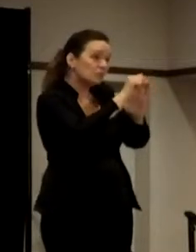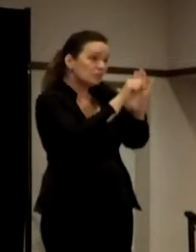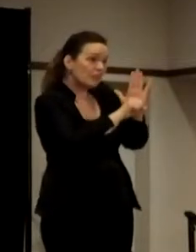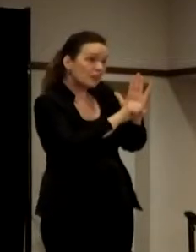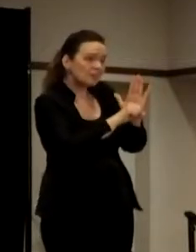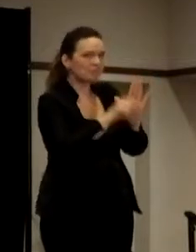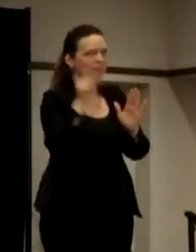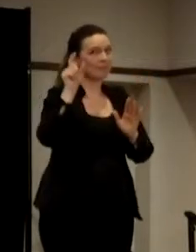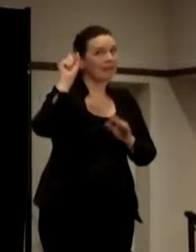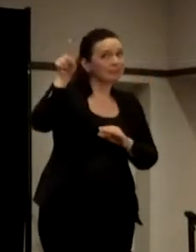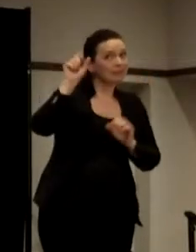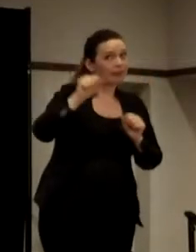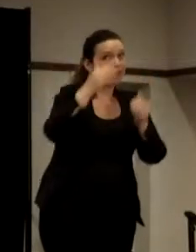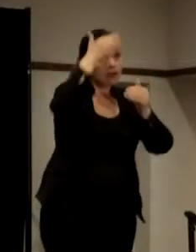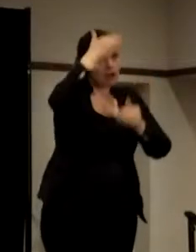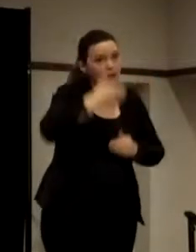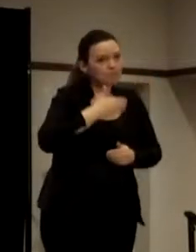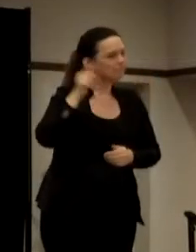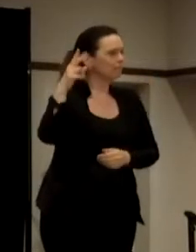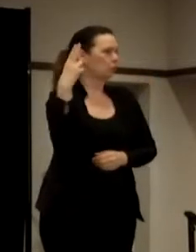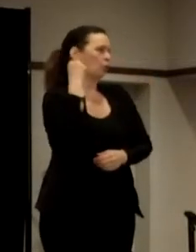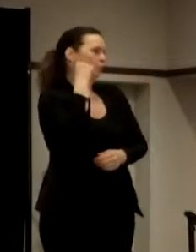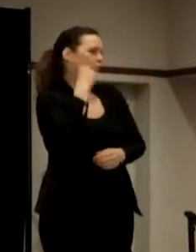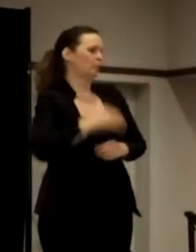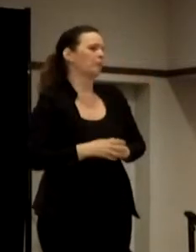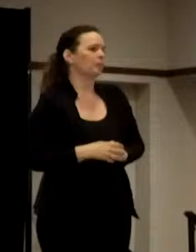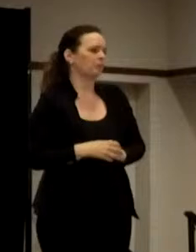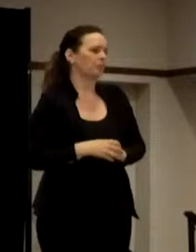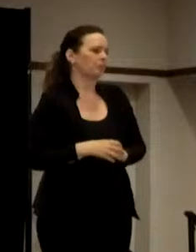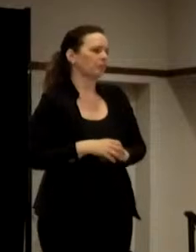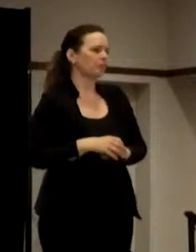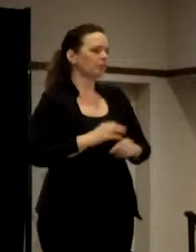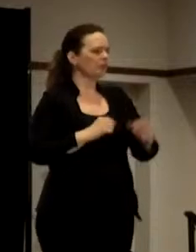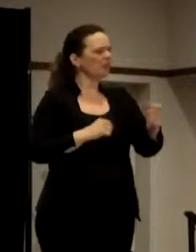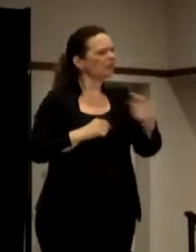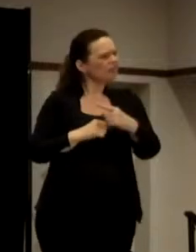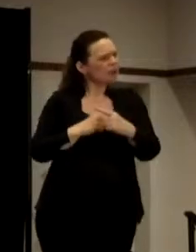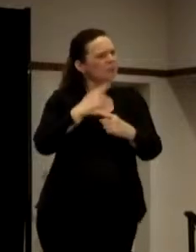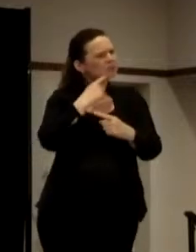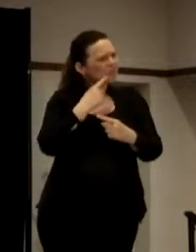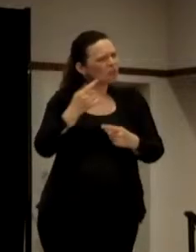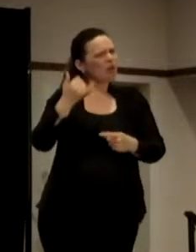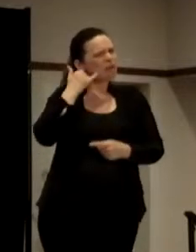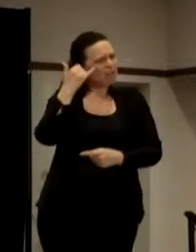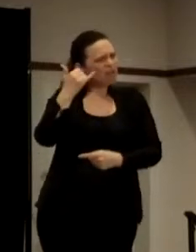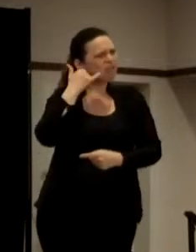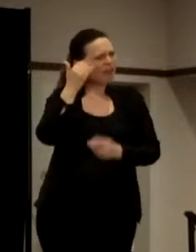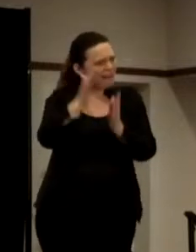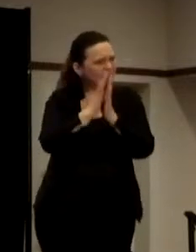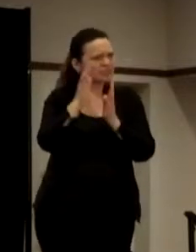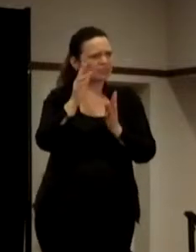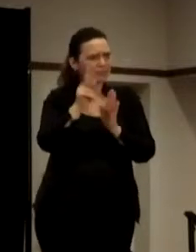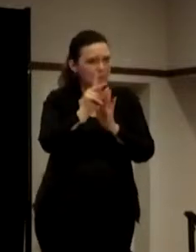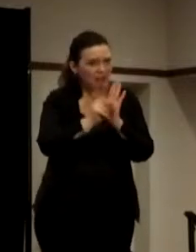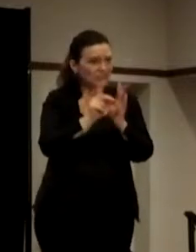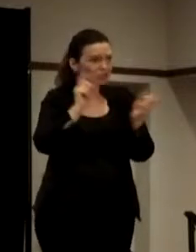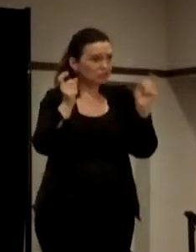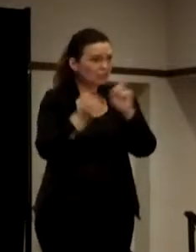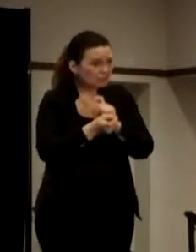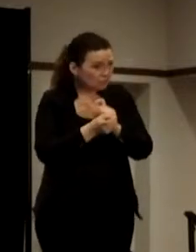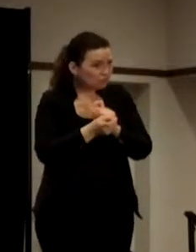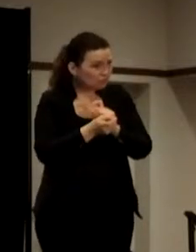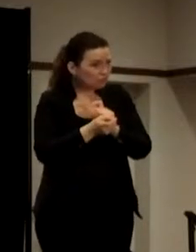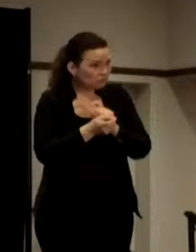phone calls that you're on, you've been fighting for some different changes to policy. Is that one you fight for? Look, we're comfortable with the partitions.